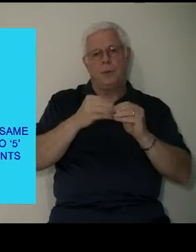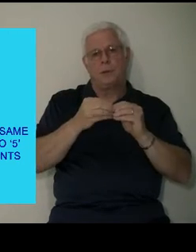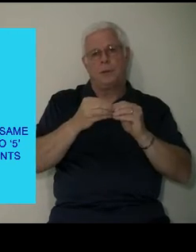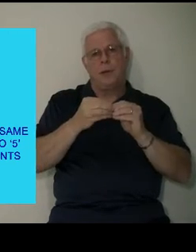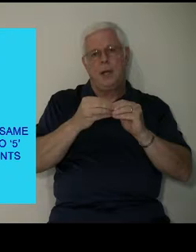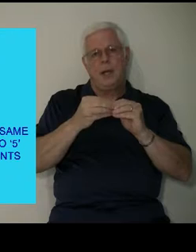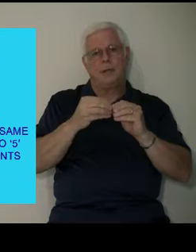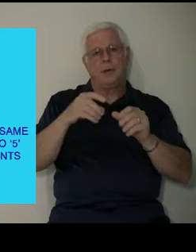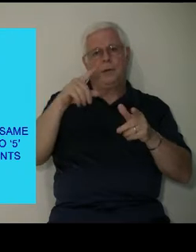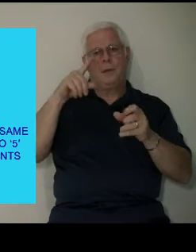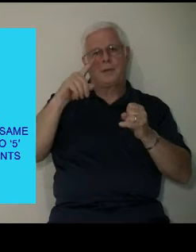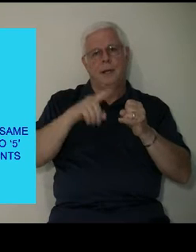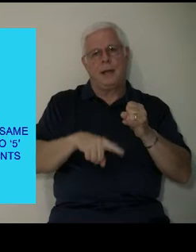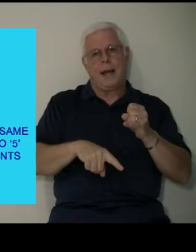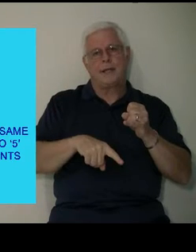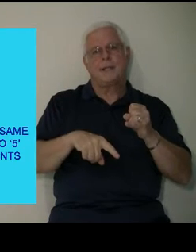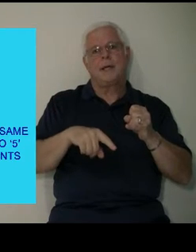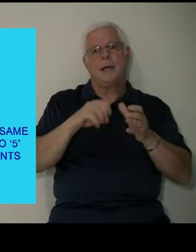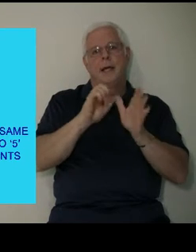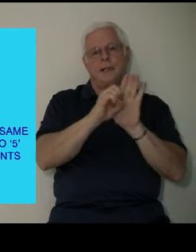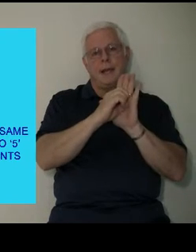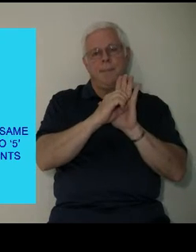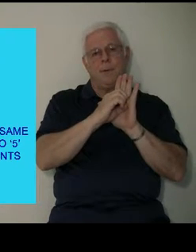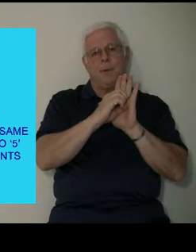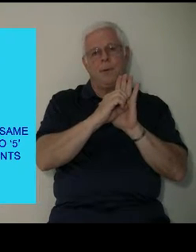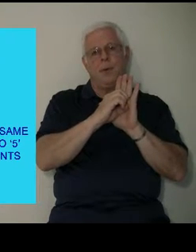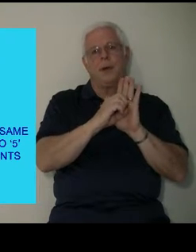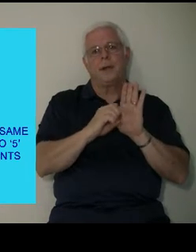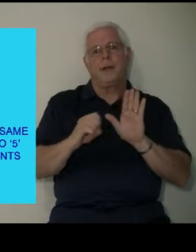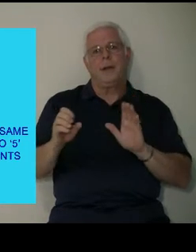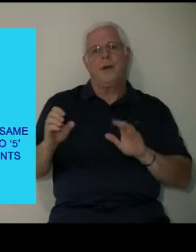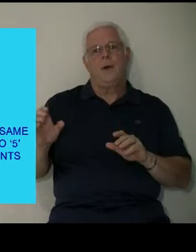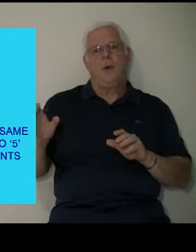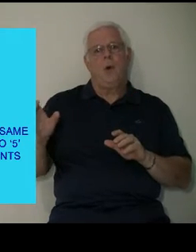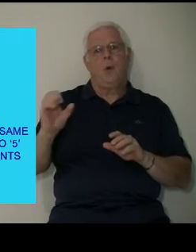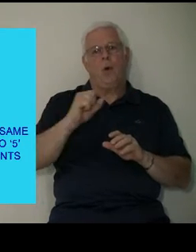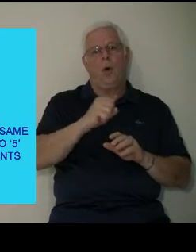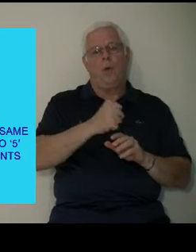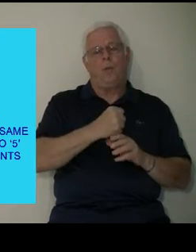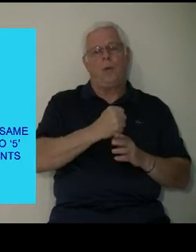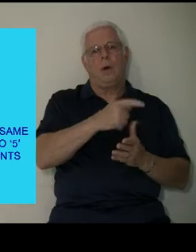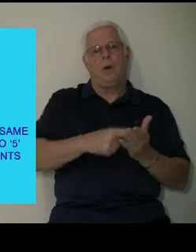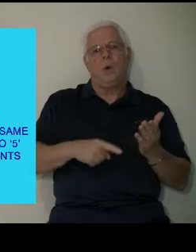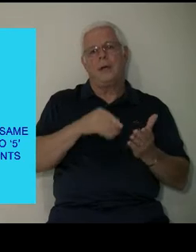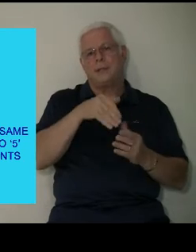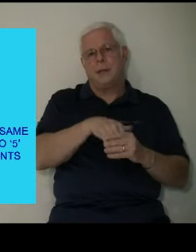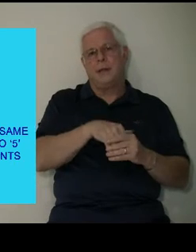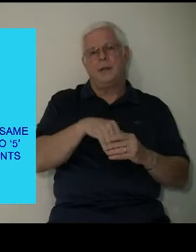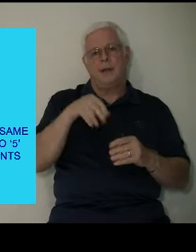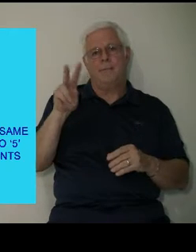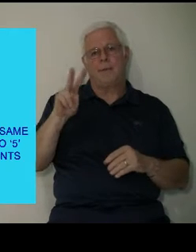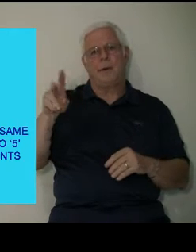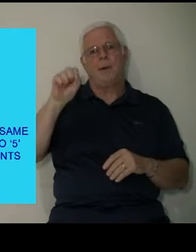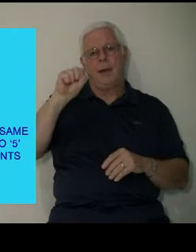numerals. And so this last example, we're going to take what is in the variable